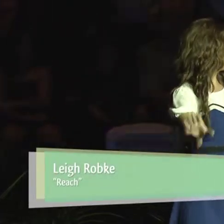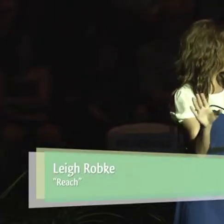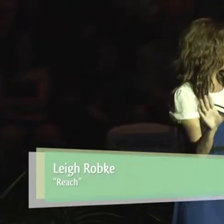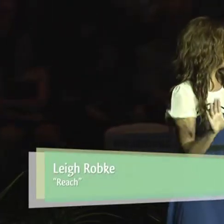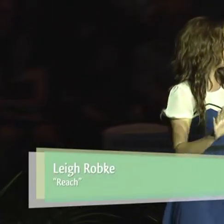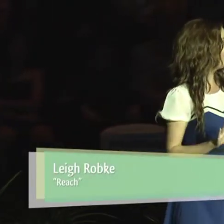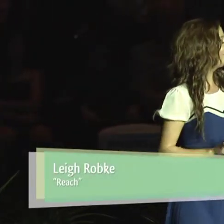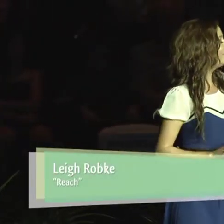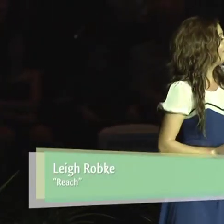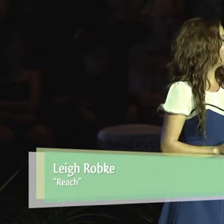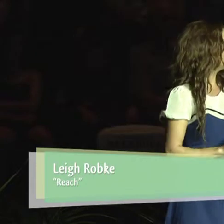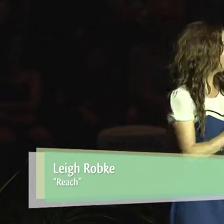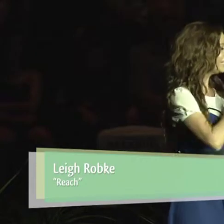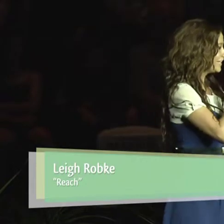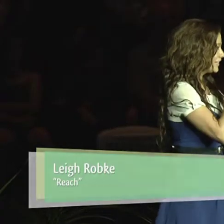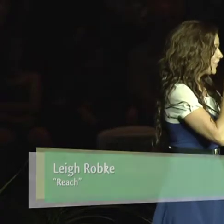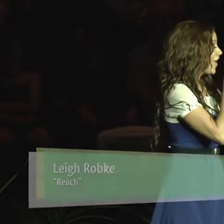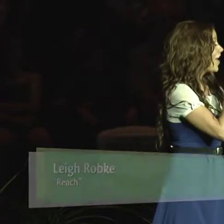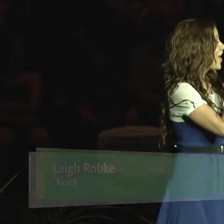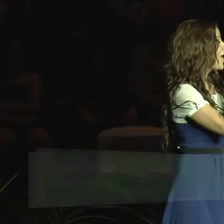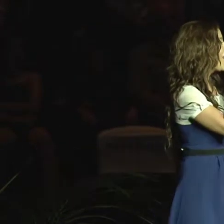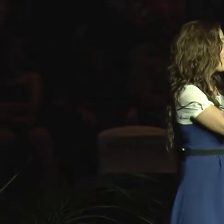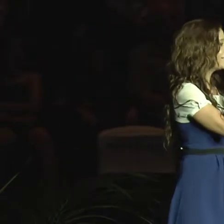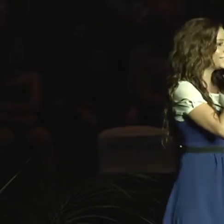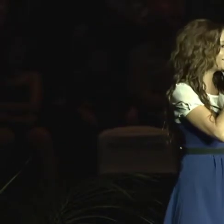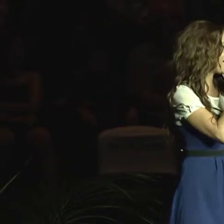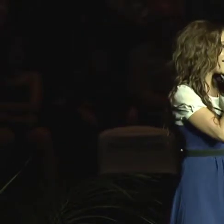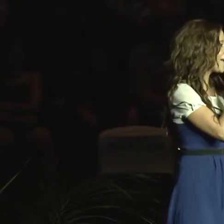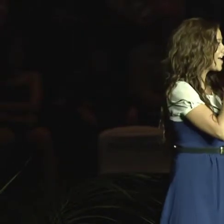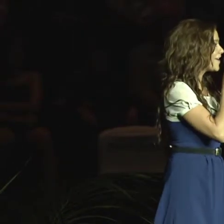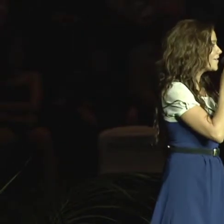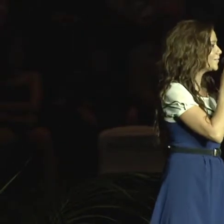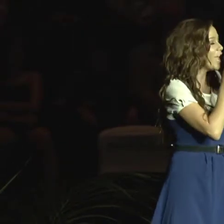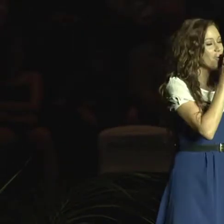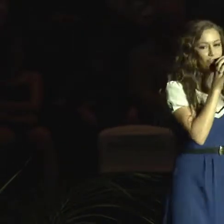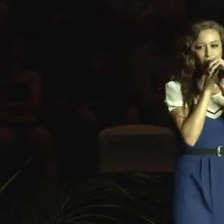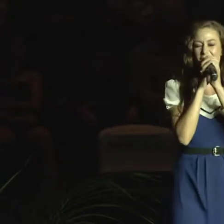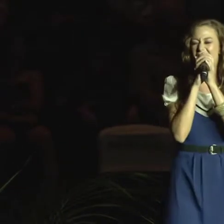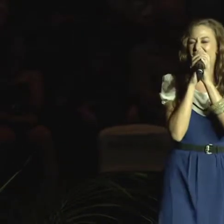Some dreams live on in time